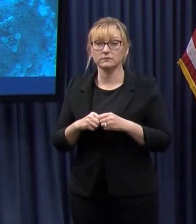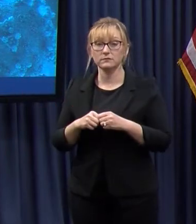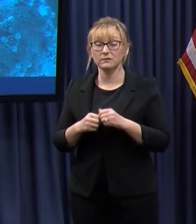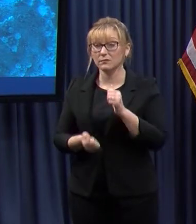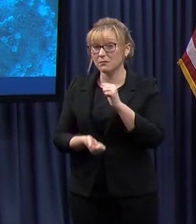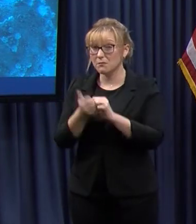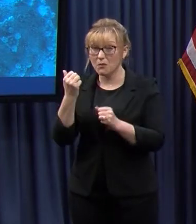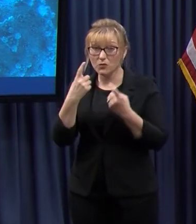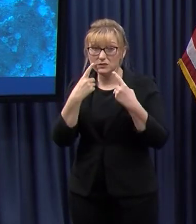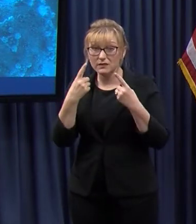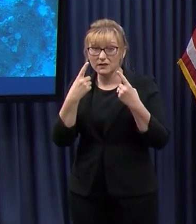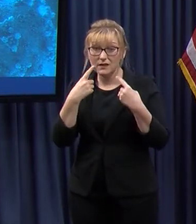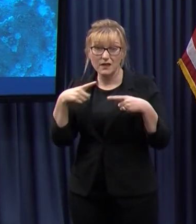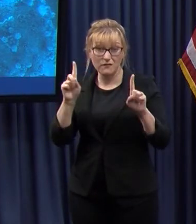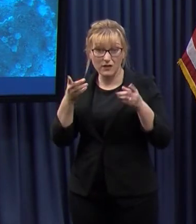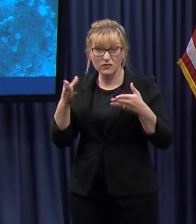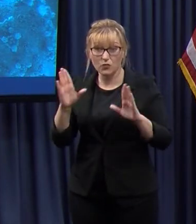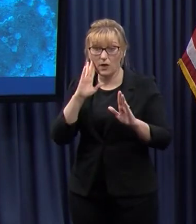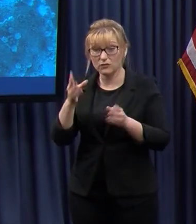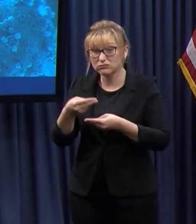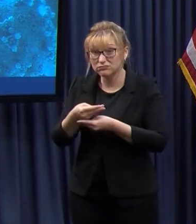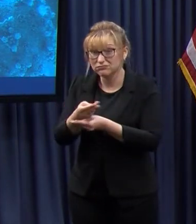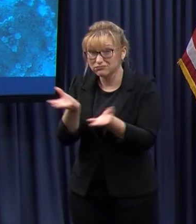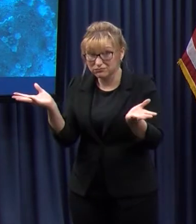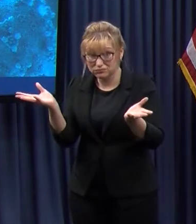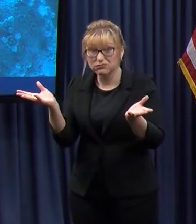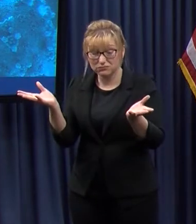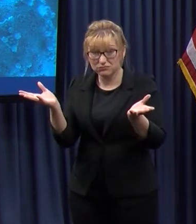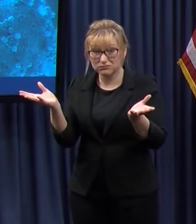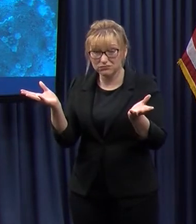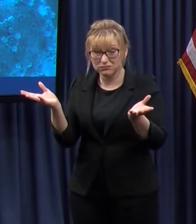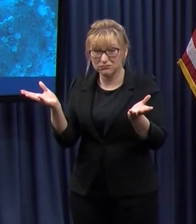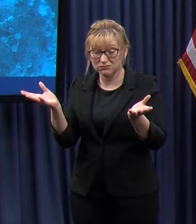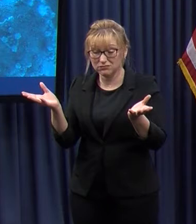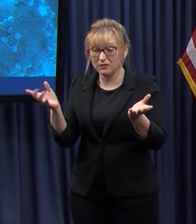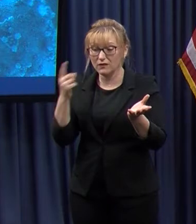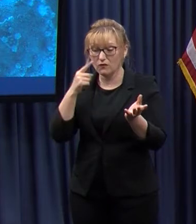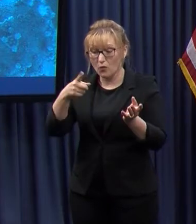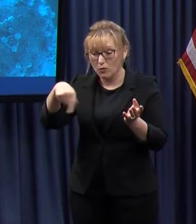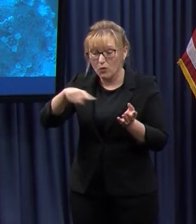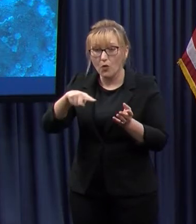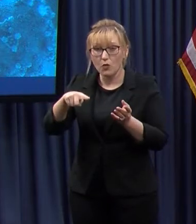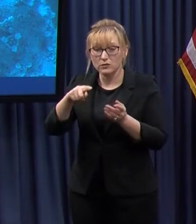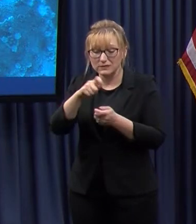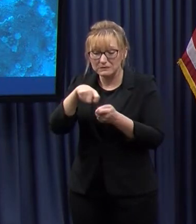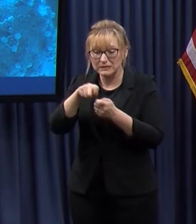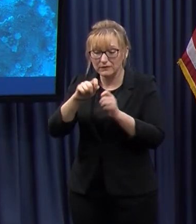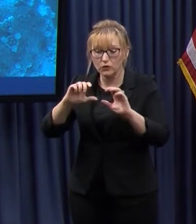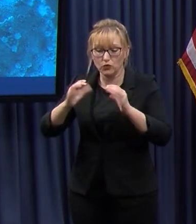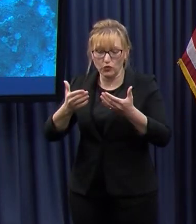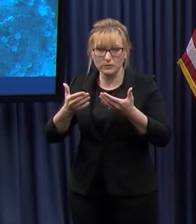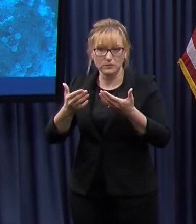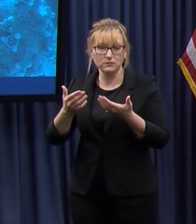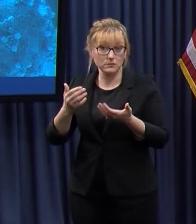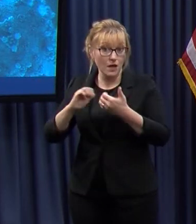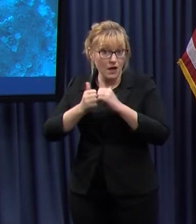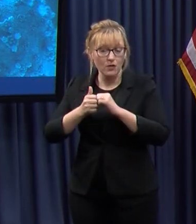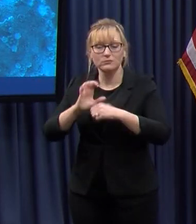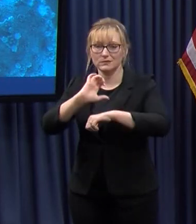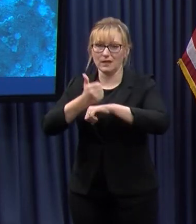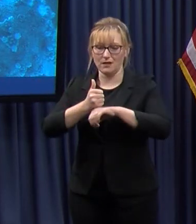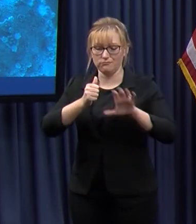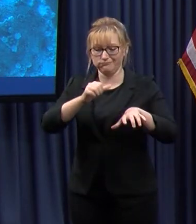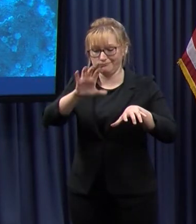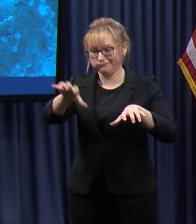effective way to distribute a limited supply of vaccine to these specific groups is by us setting up these 5